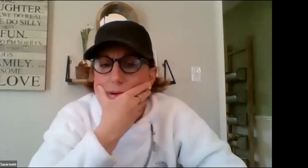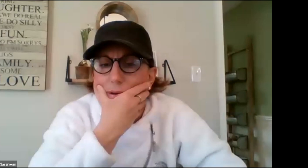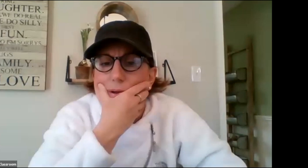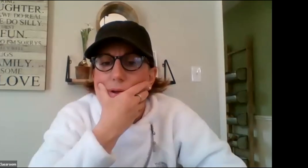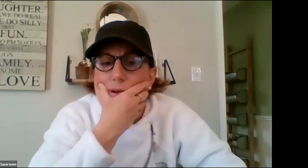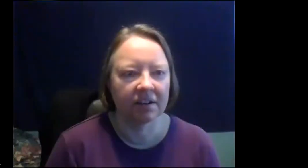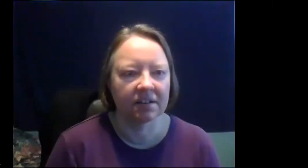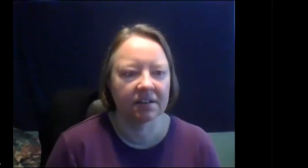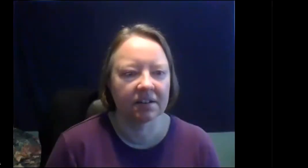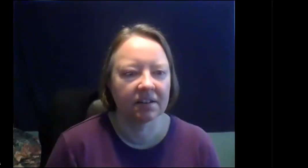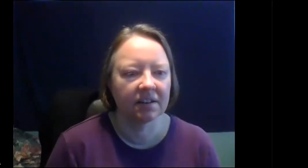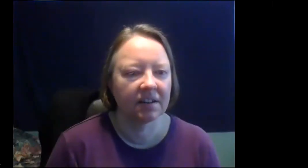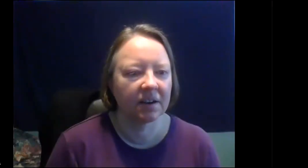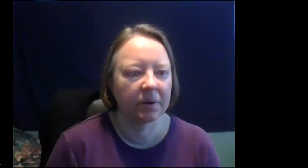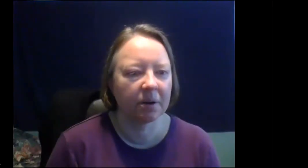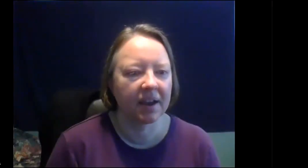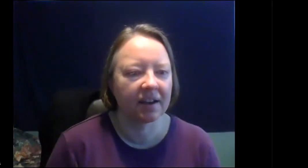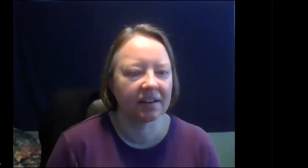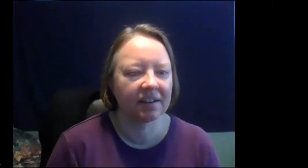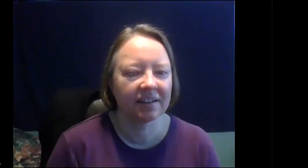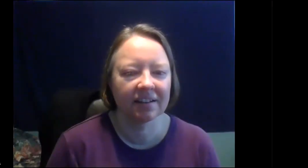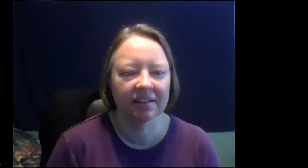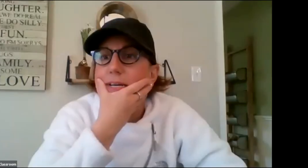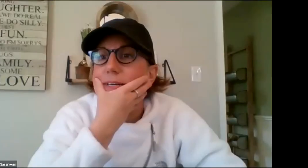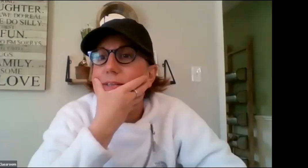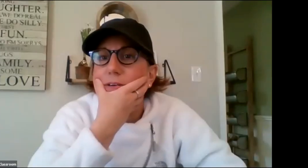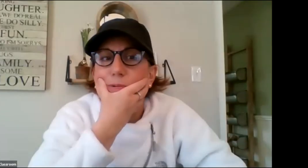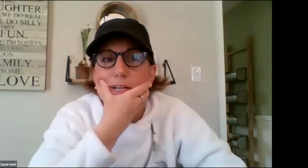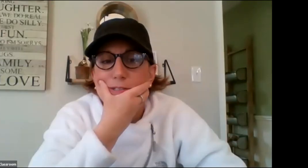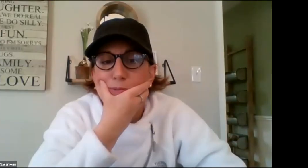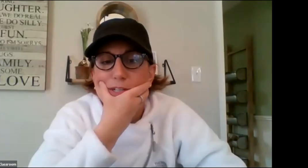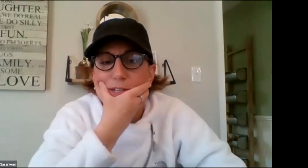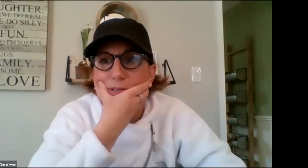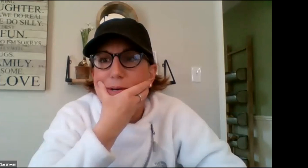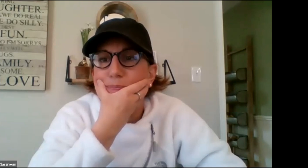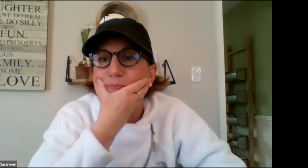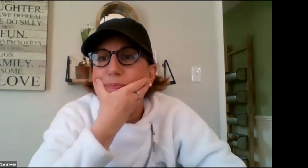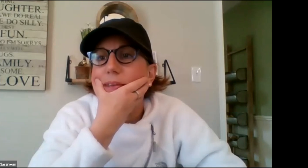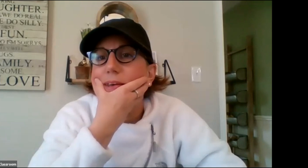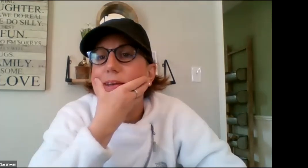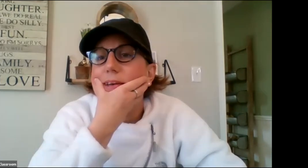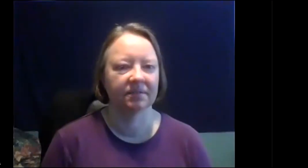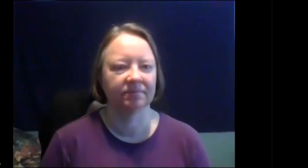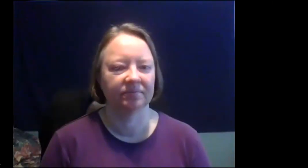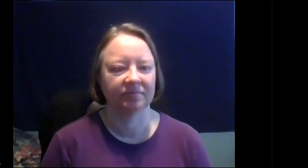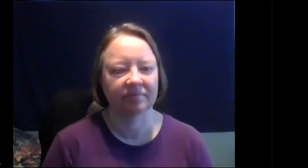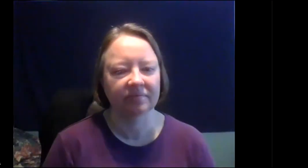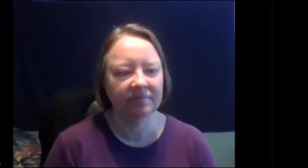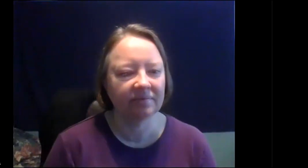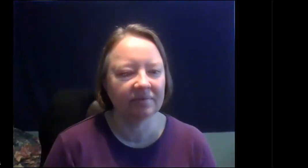all right. Are we all back? 31, so pretty close. Yep. Okay, pretty close.